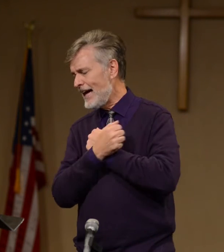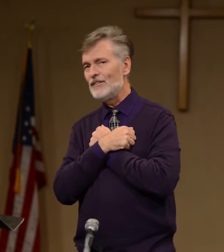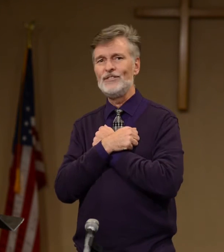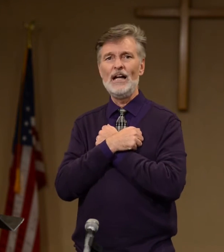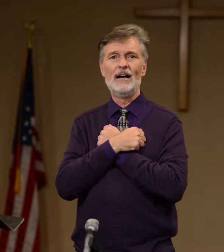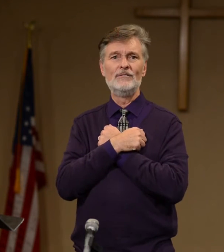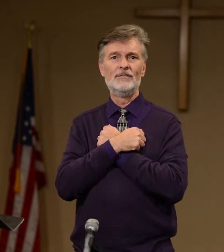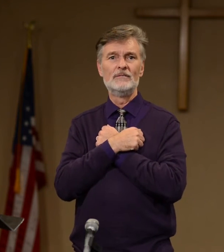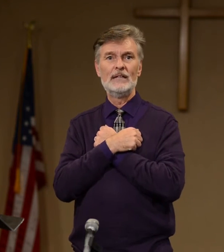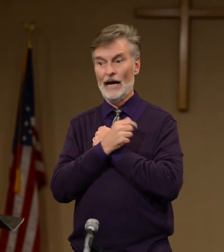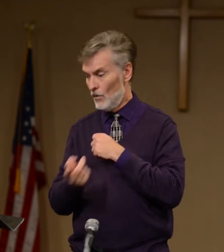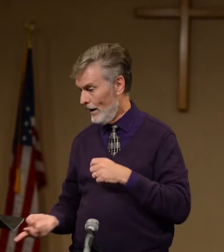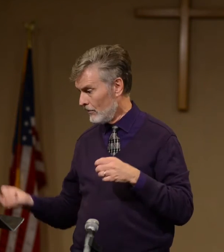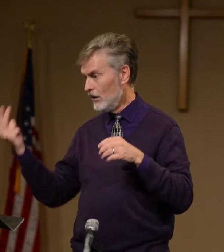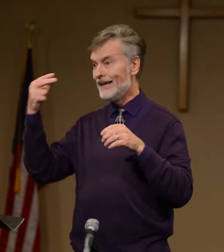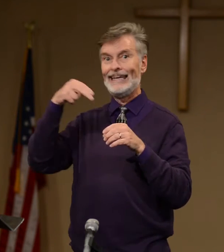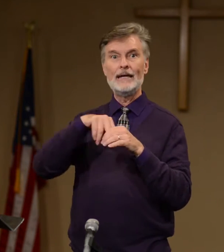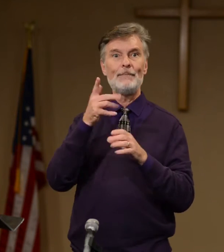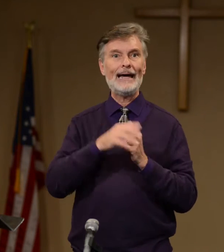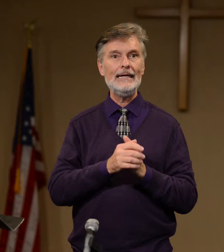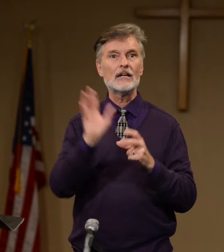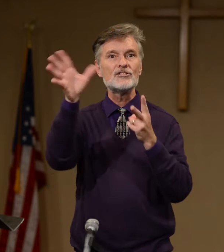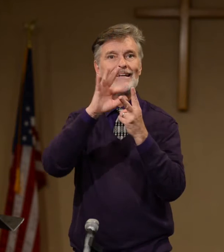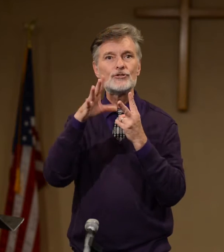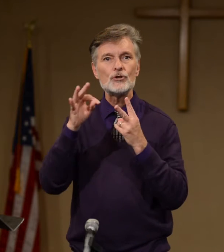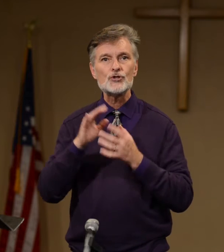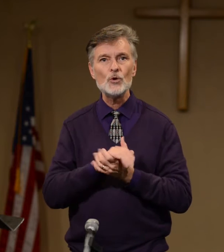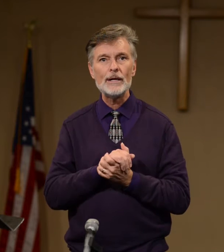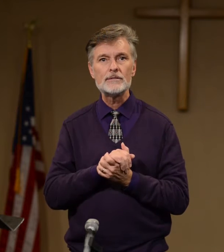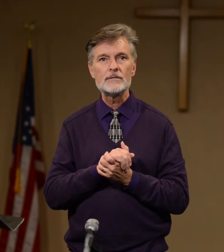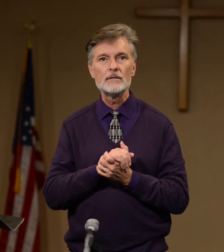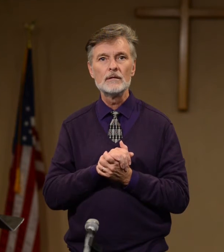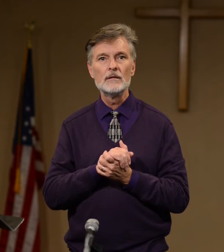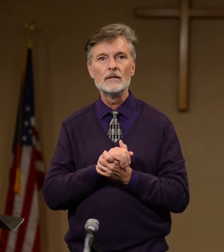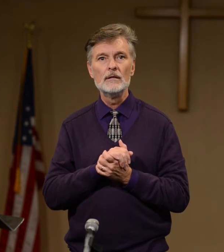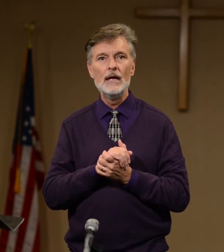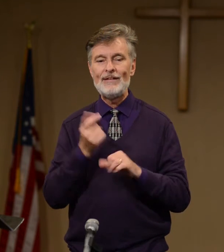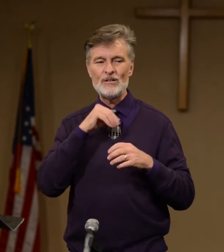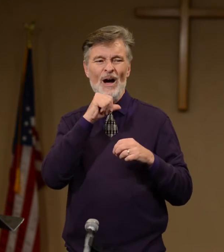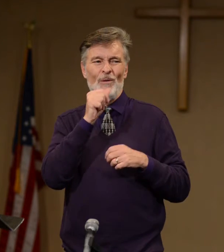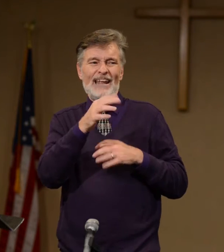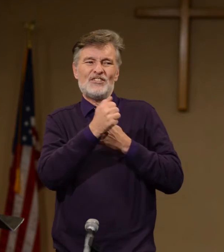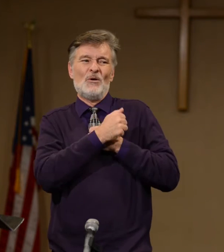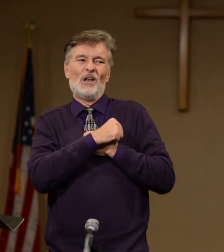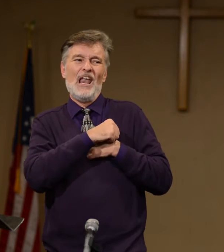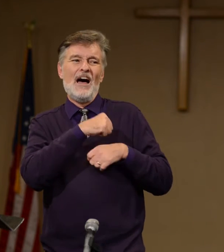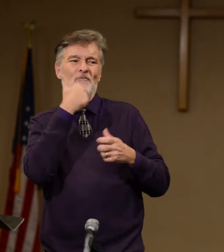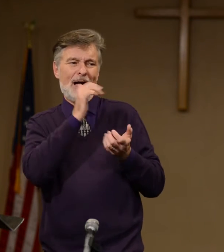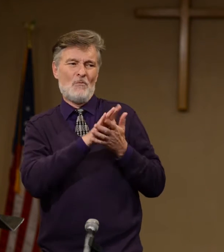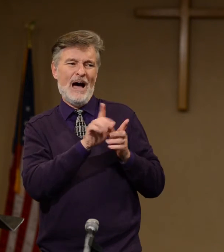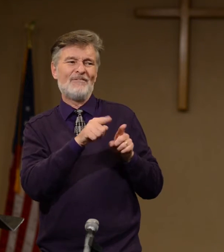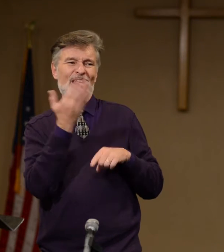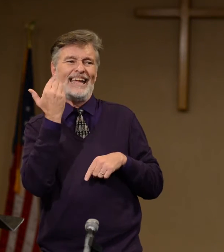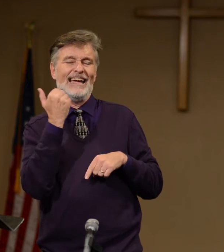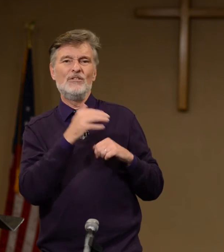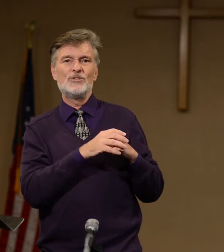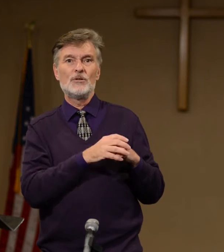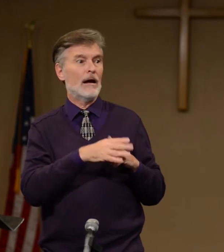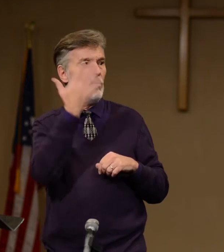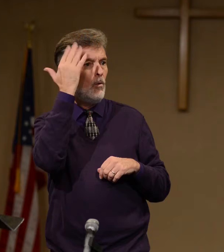of love. I go, well, get back in, because that's your choice. If I say, well, I just don't love my wife like I used to, I go, well,